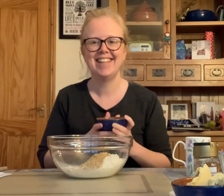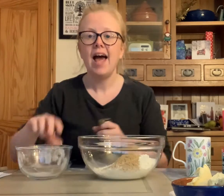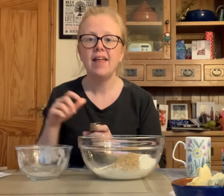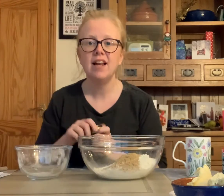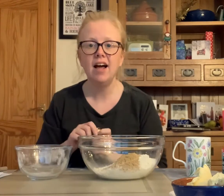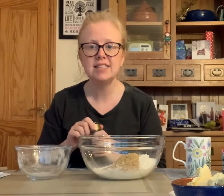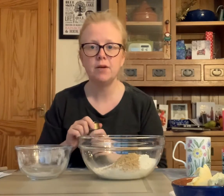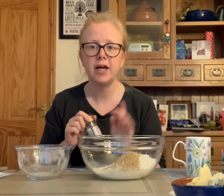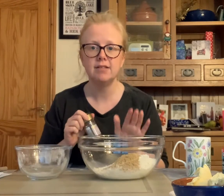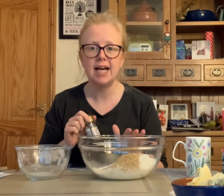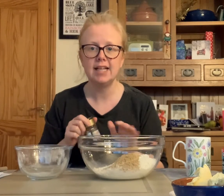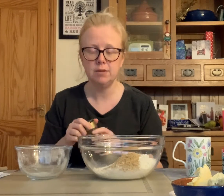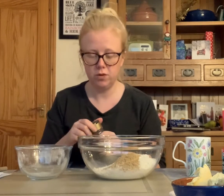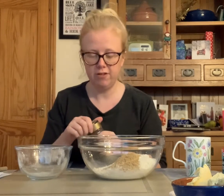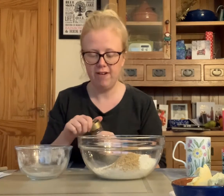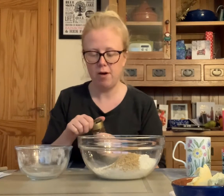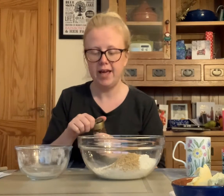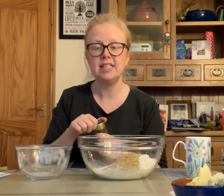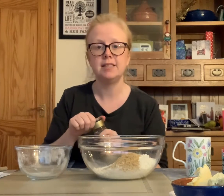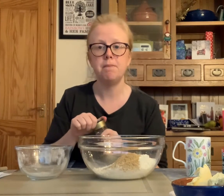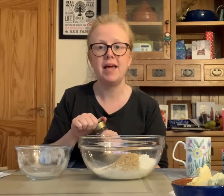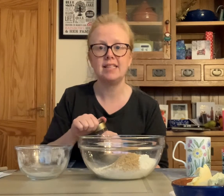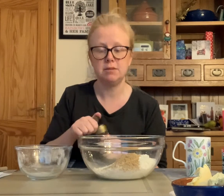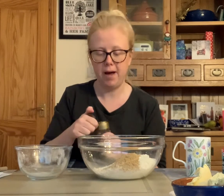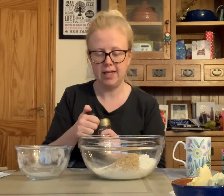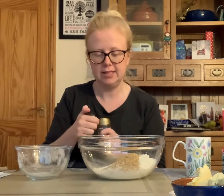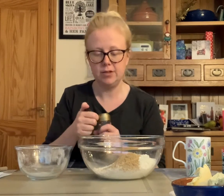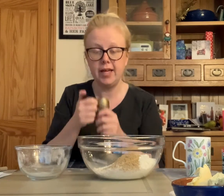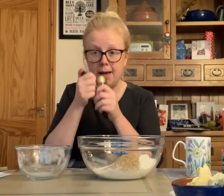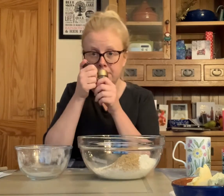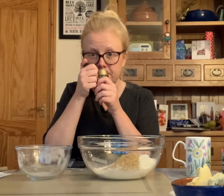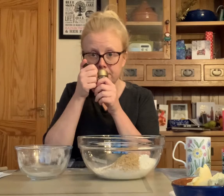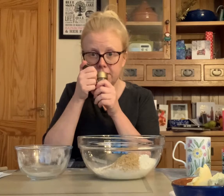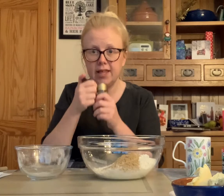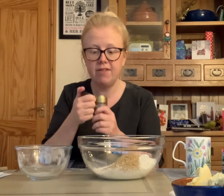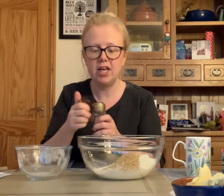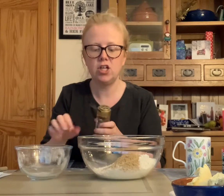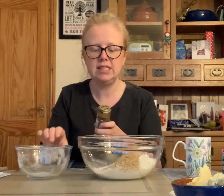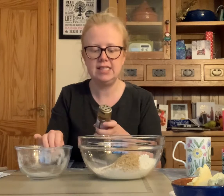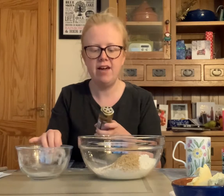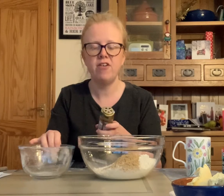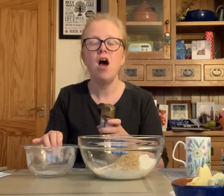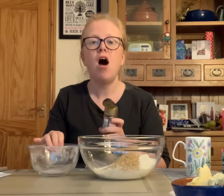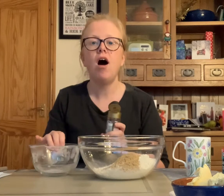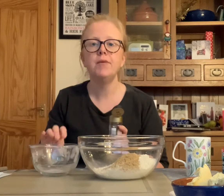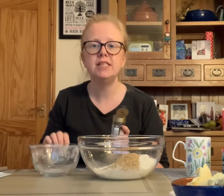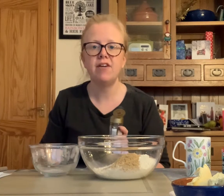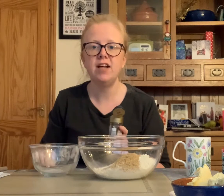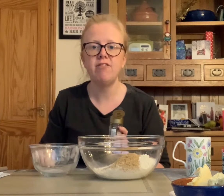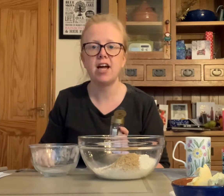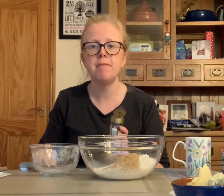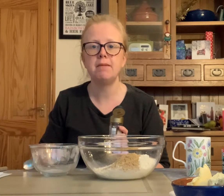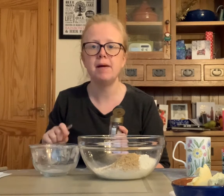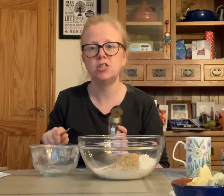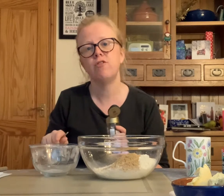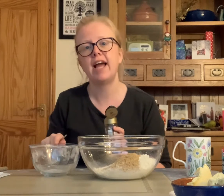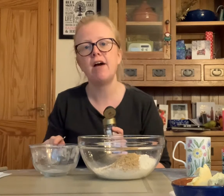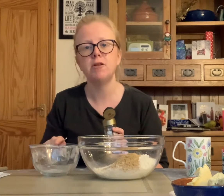And the last thing we're going to add in with the flour is some mixed spice. So again, and give it a good sniff. I would definitely recommend measuring out the mixed